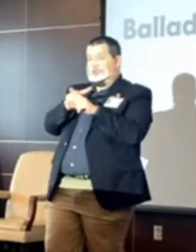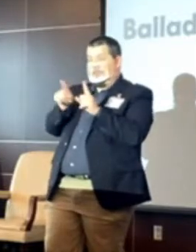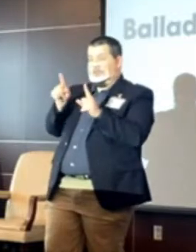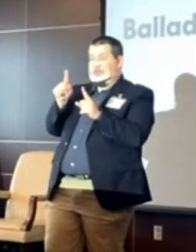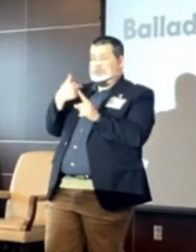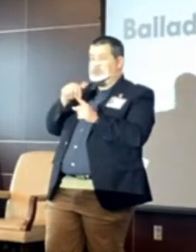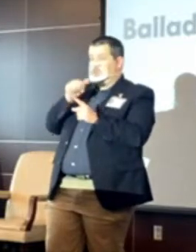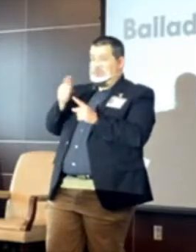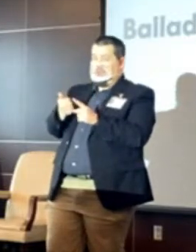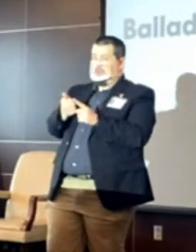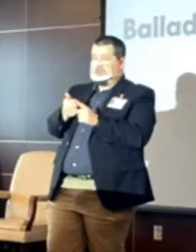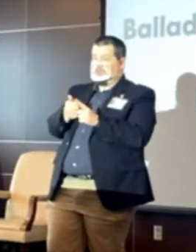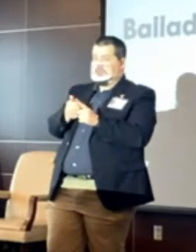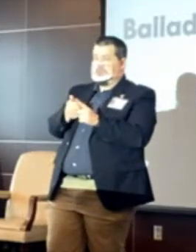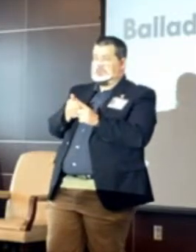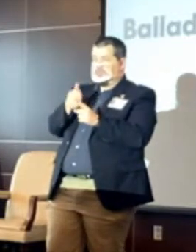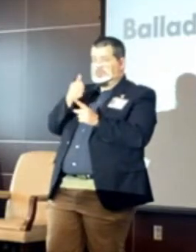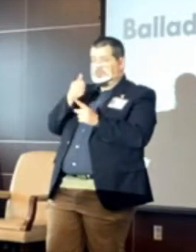do not